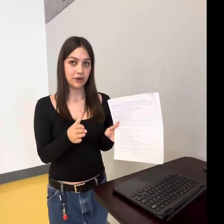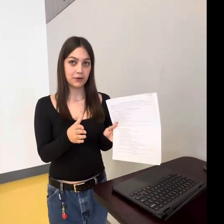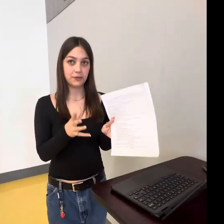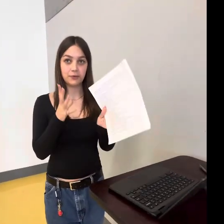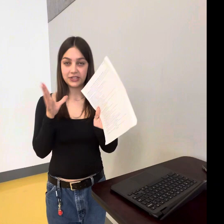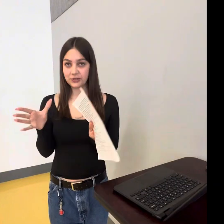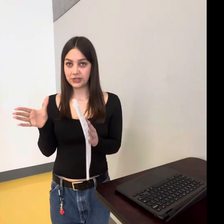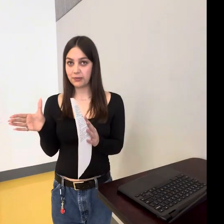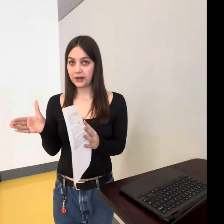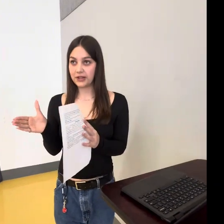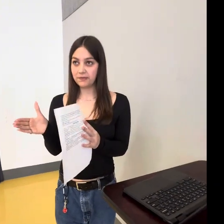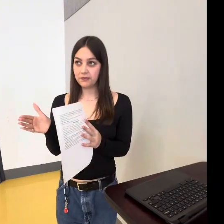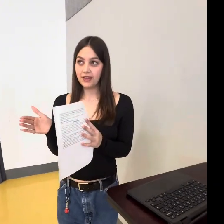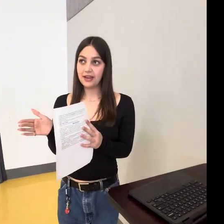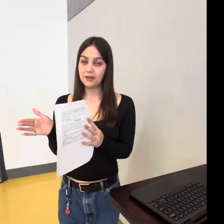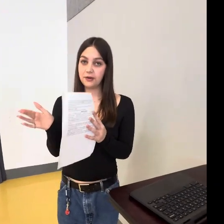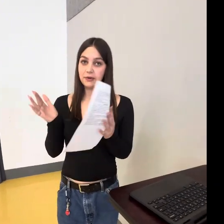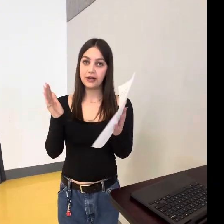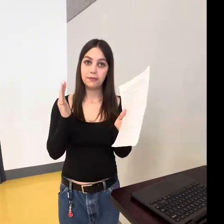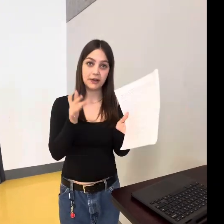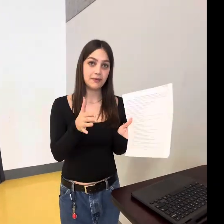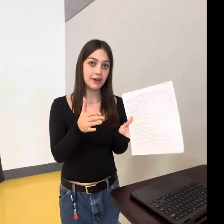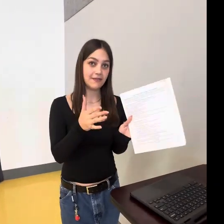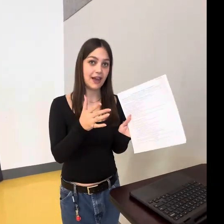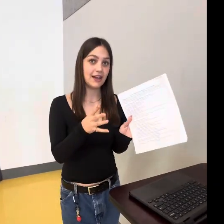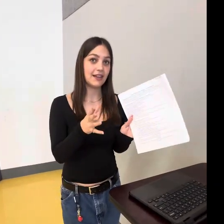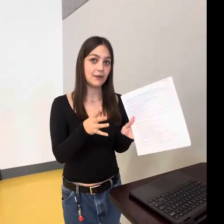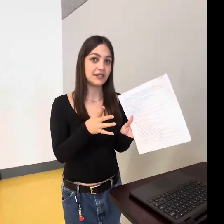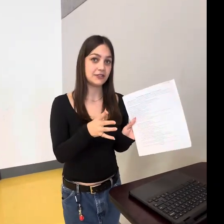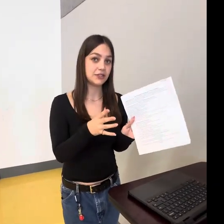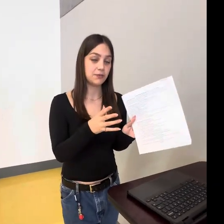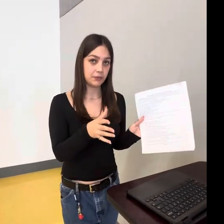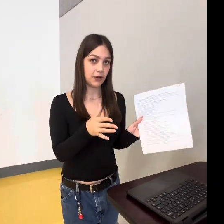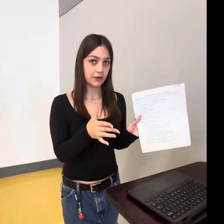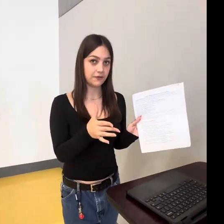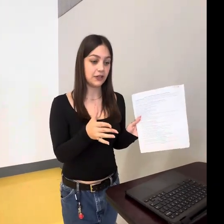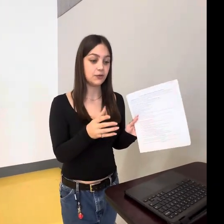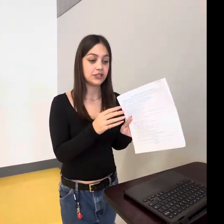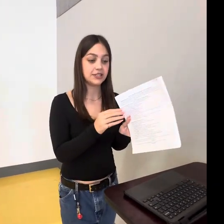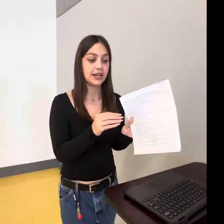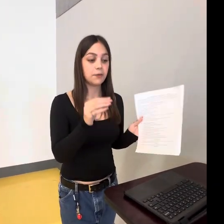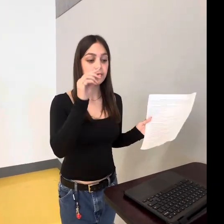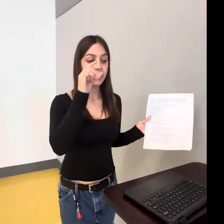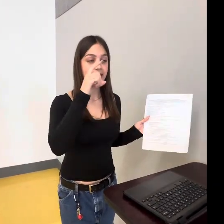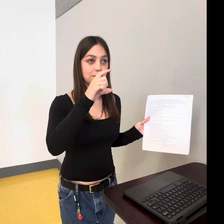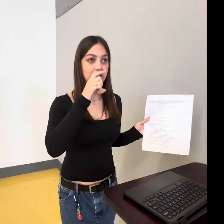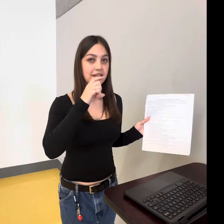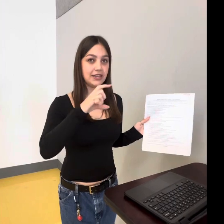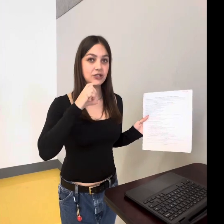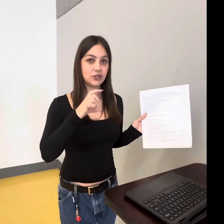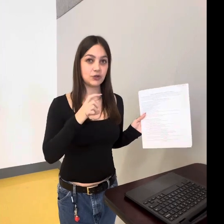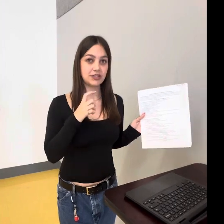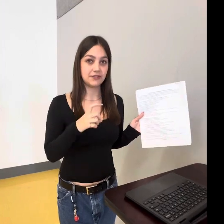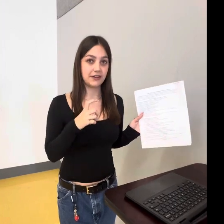we researched about it, and then we made a bib out of that research, a bibliography, which is like explaining each source of